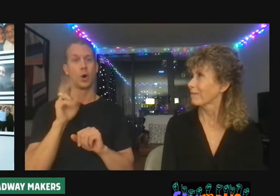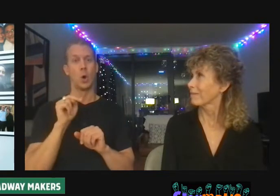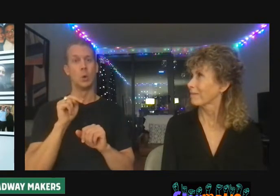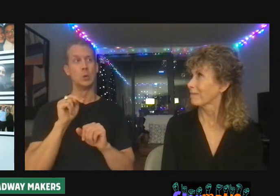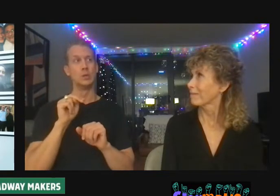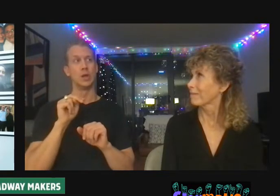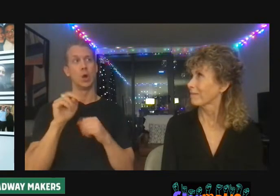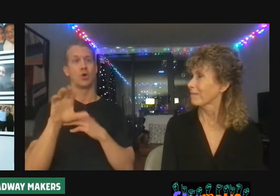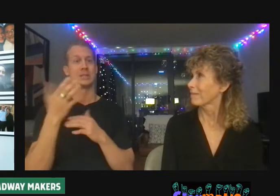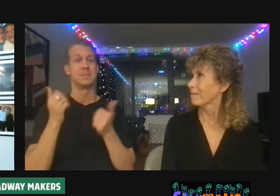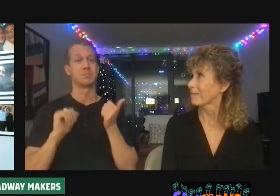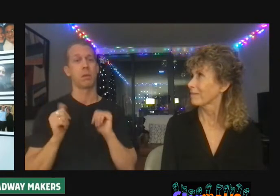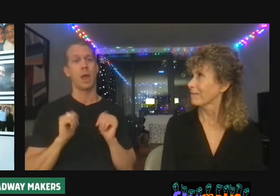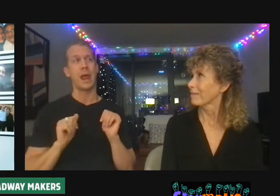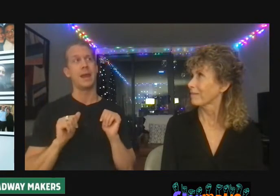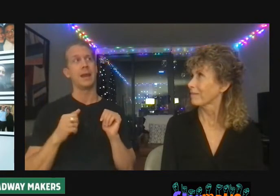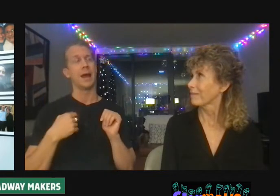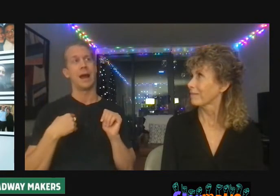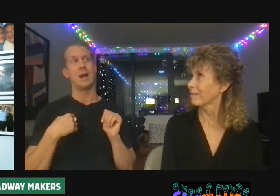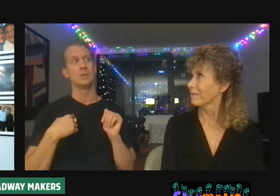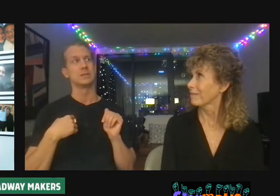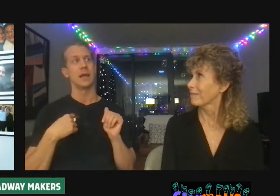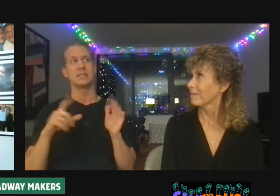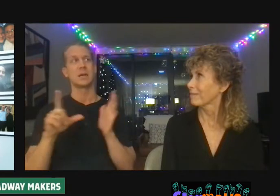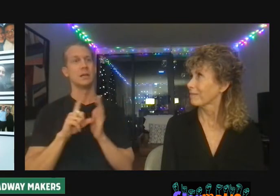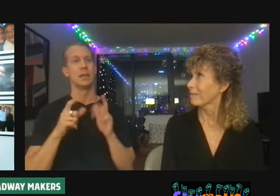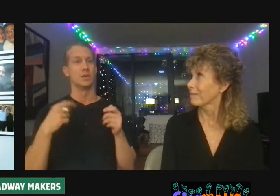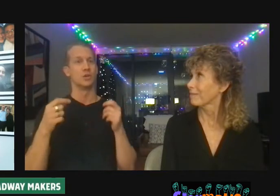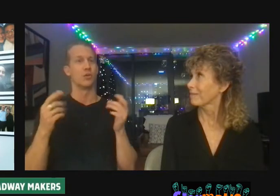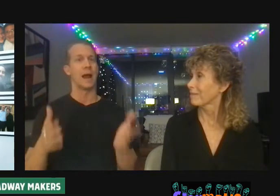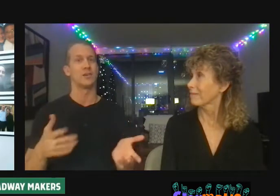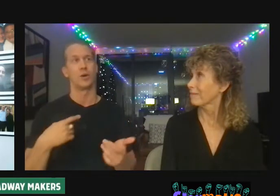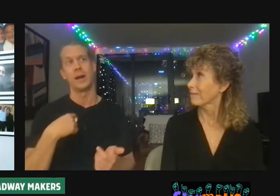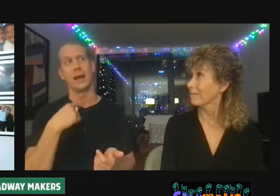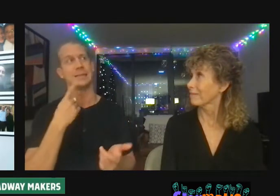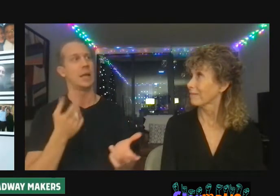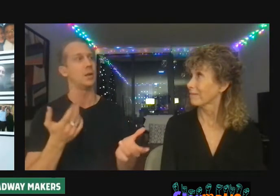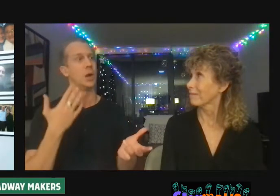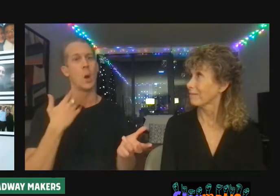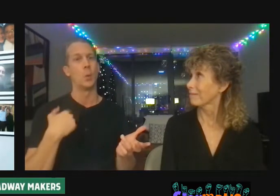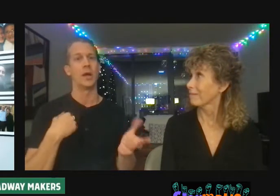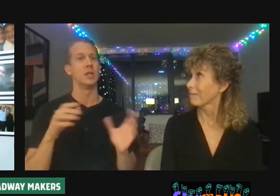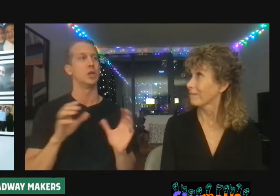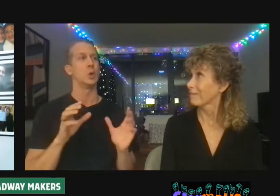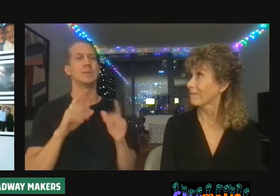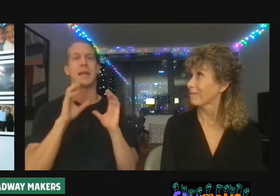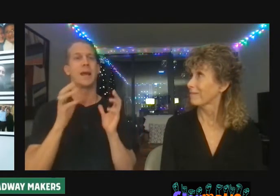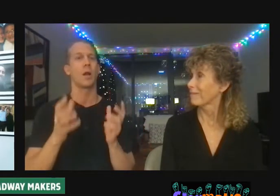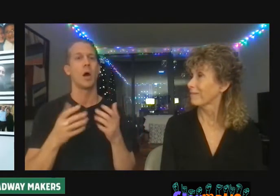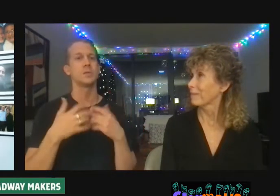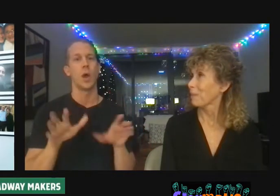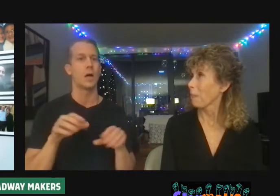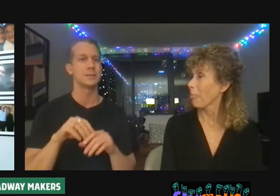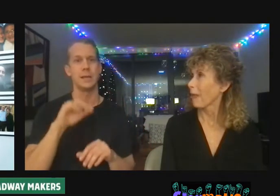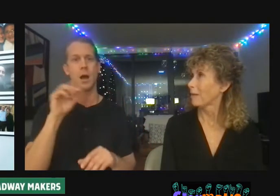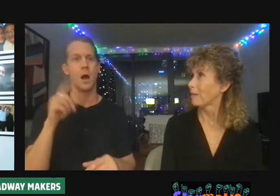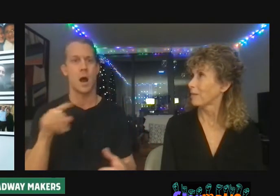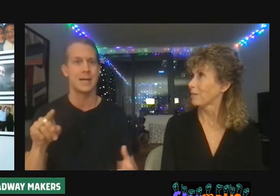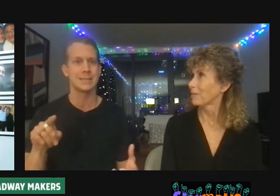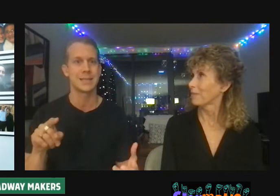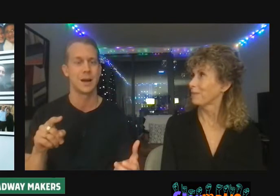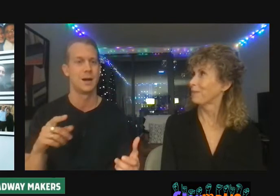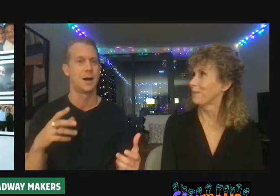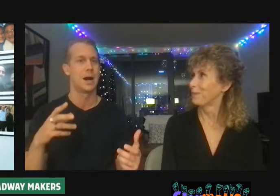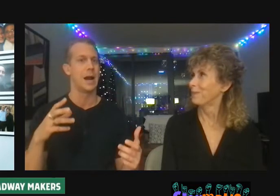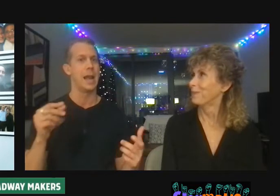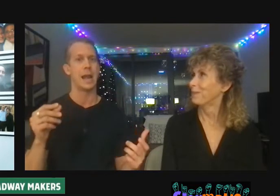conformed our own, you know, Christmas play, and I was like suddenly the director, and I said, you know, we're gonna do Santa Claus Lost in